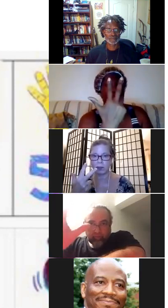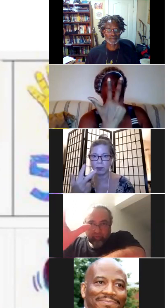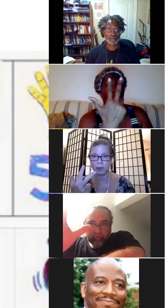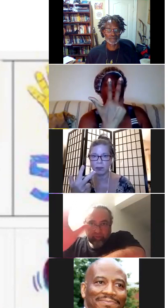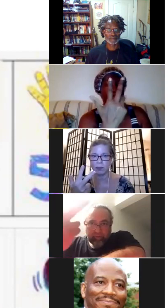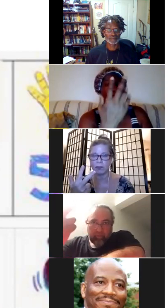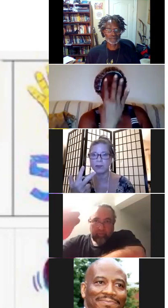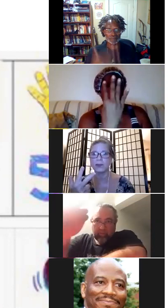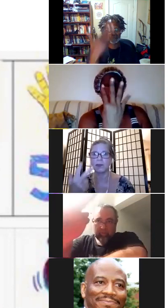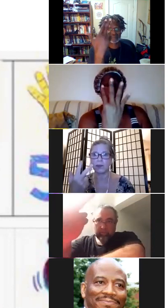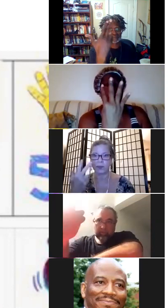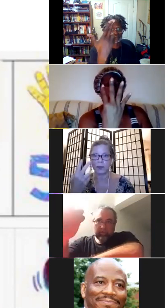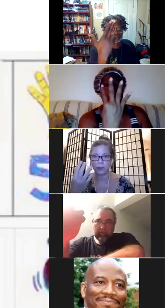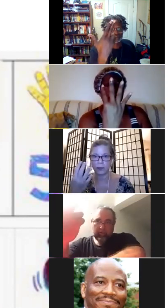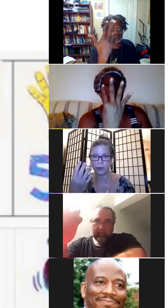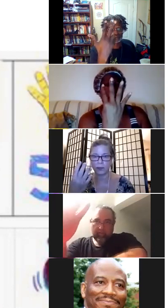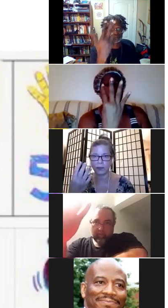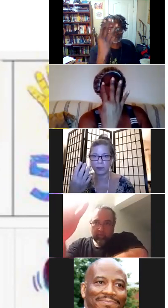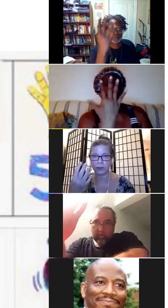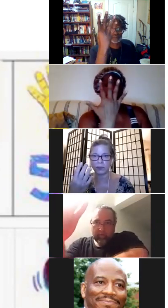3, 4,